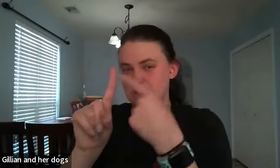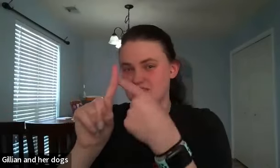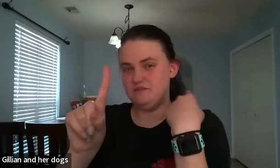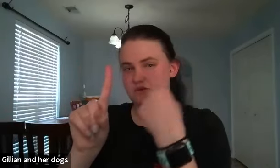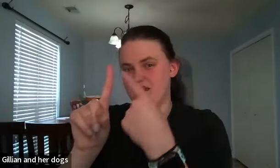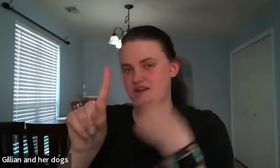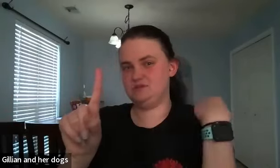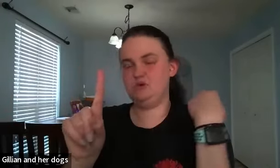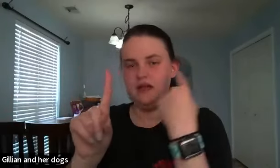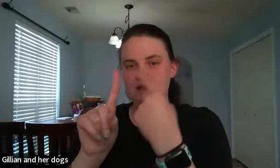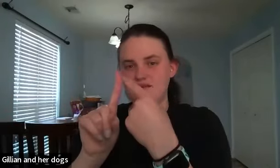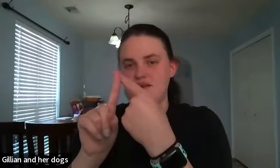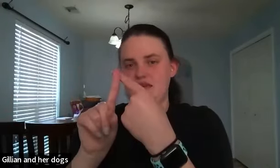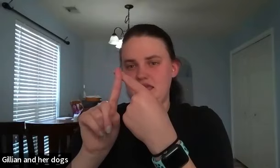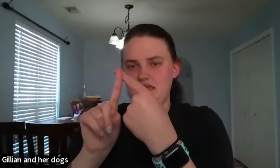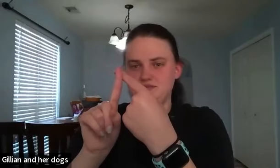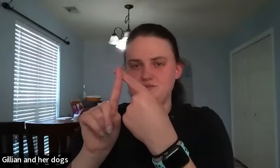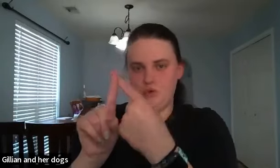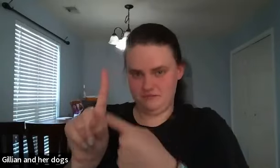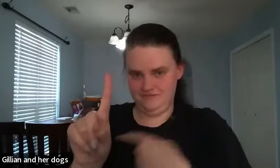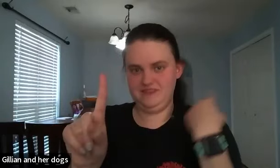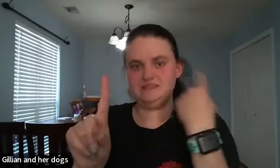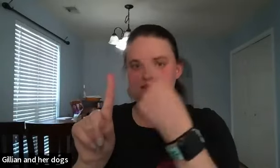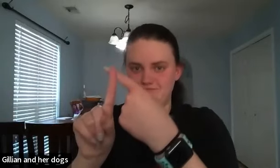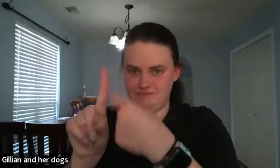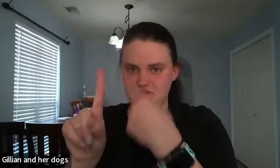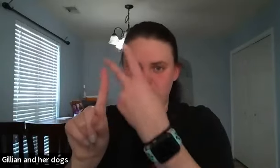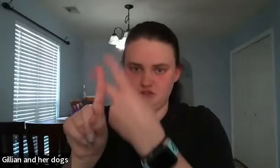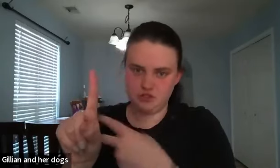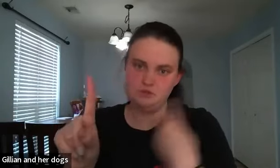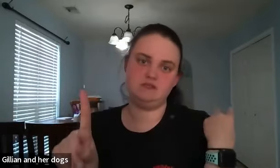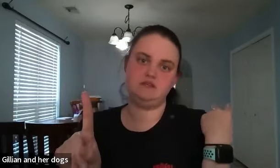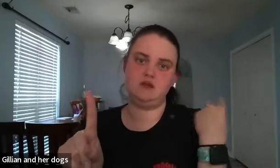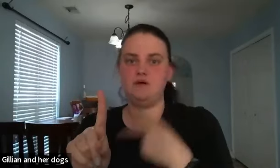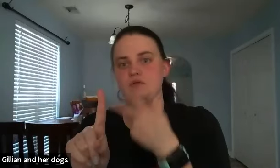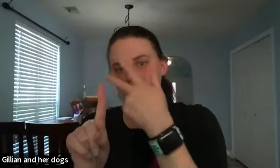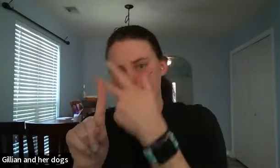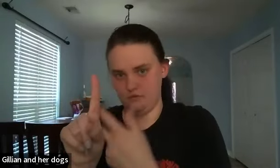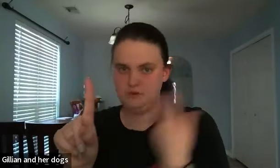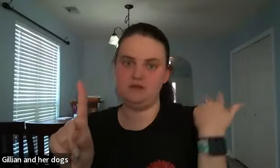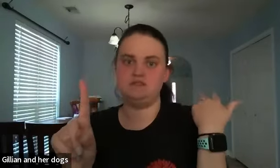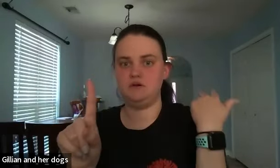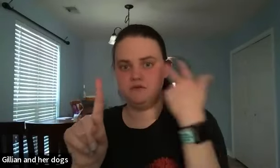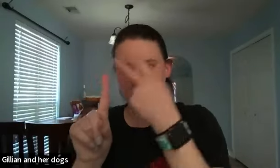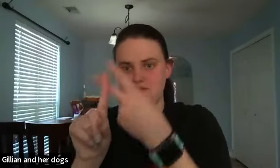one as often when they kind of just pull back. It's more this, like 2 months ago, 3 months ago, that kind of